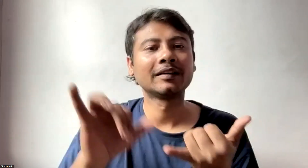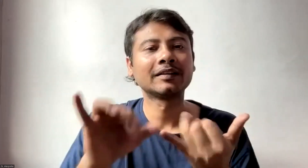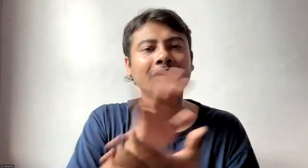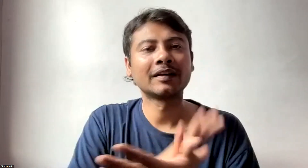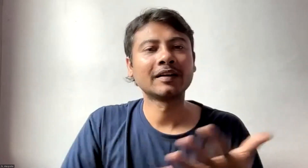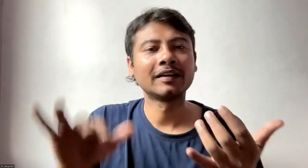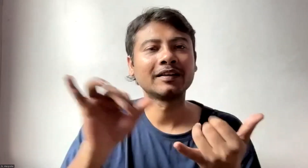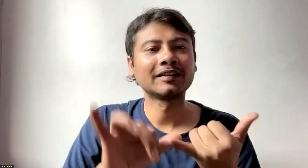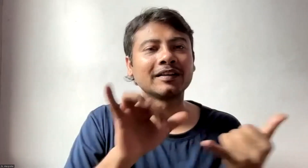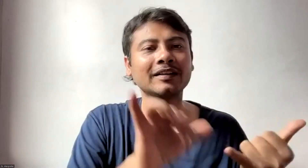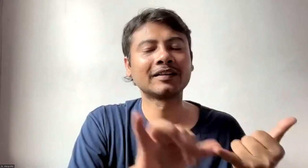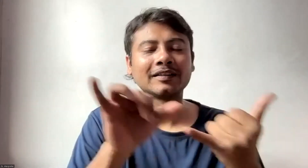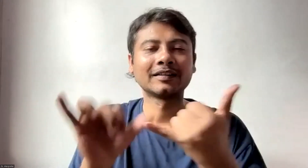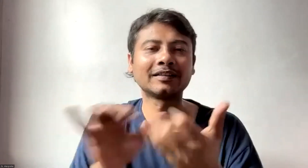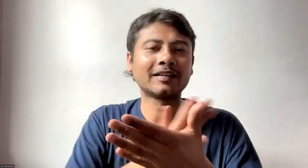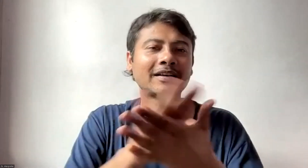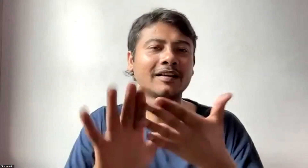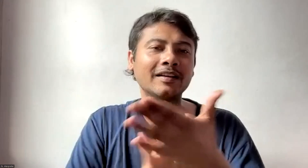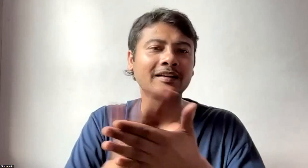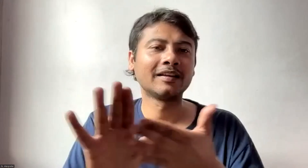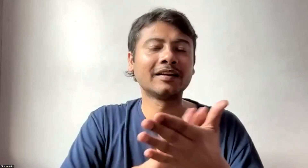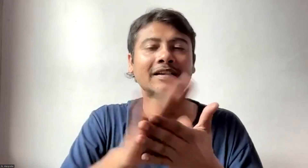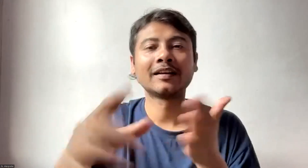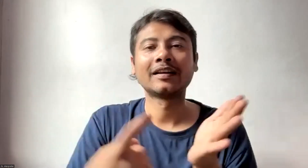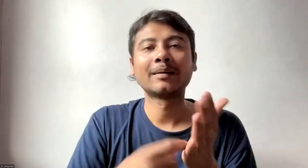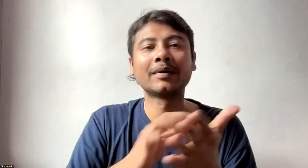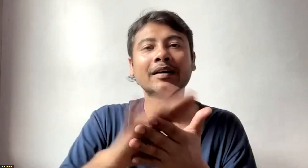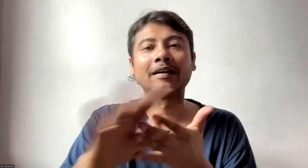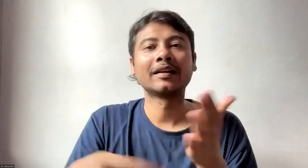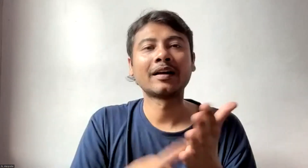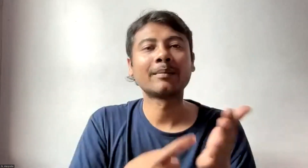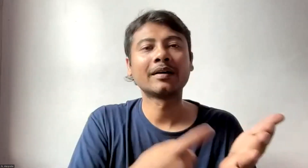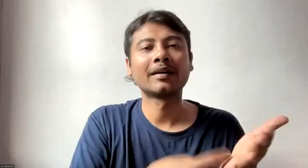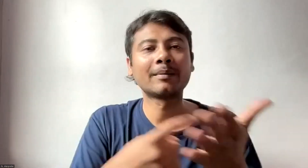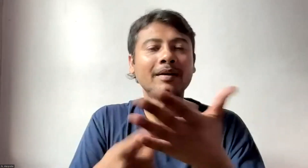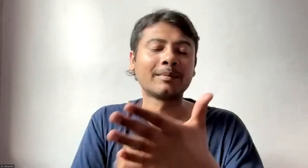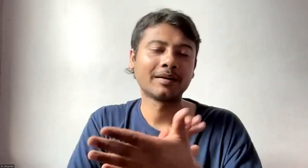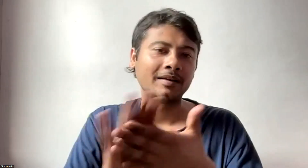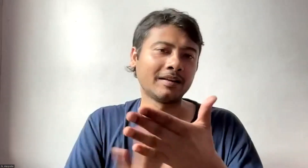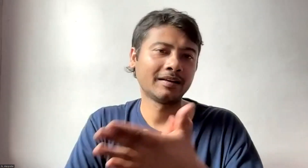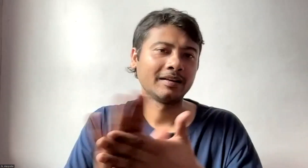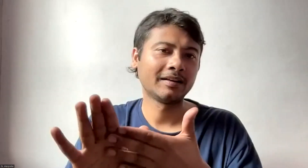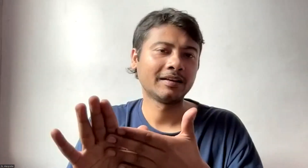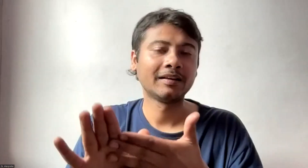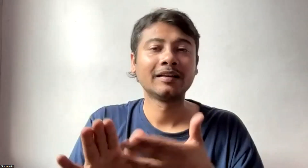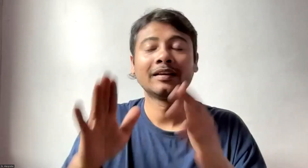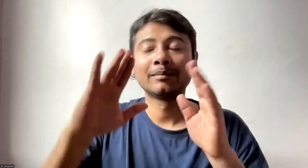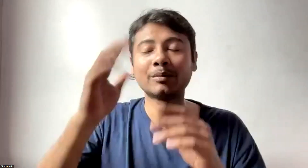Rama, Rama Rama, Hare Hare. Srila Prabhupada ki jai. Thank you for joining.